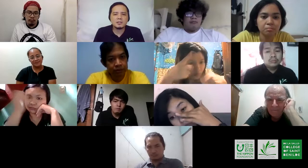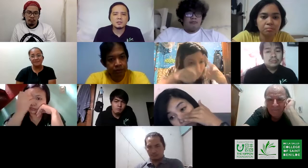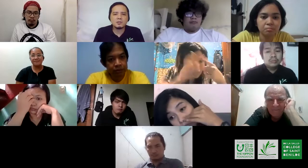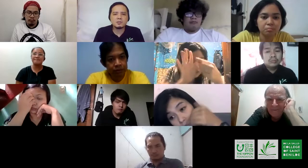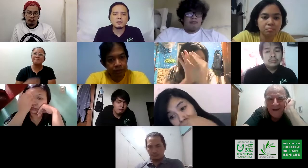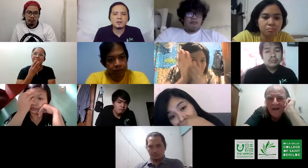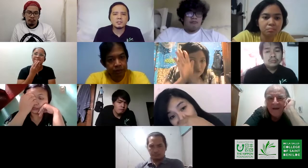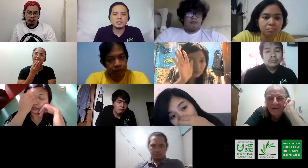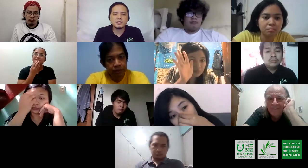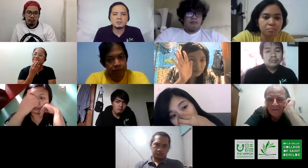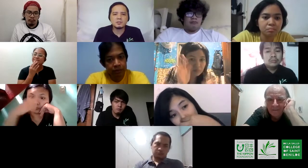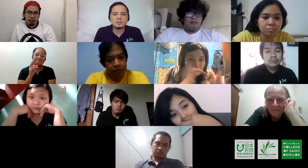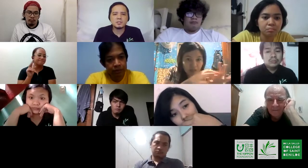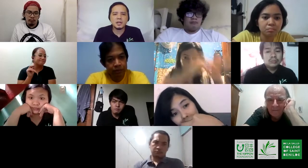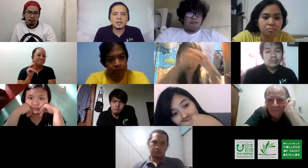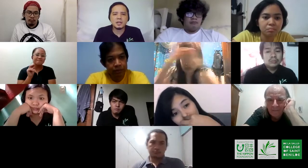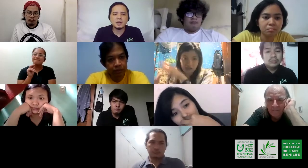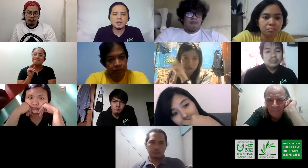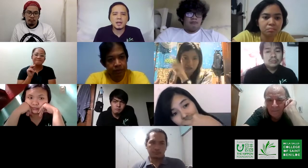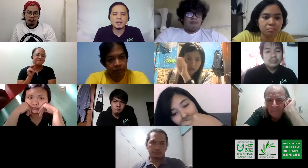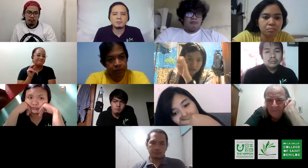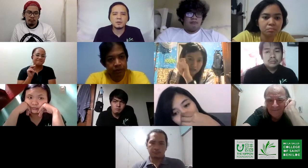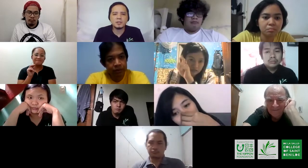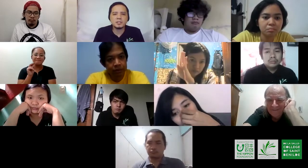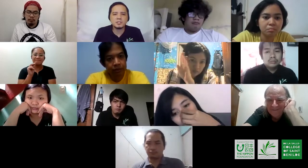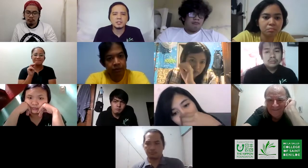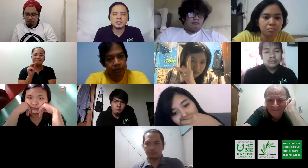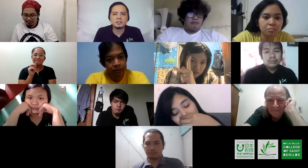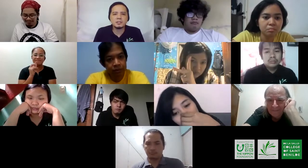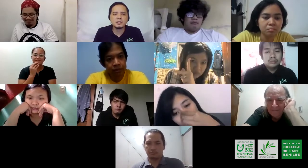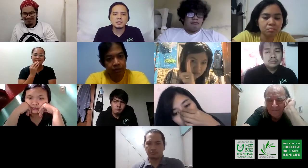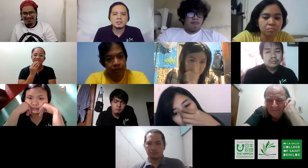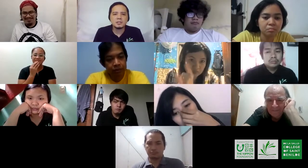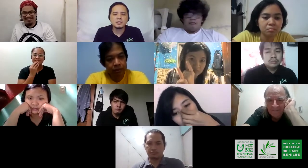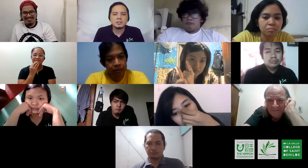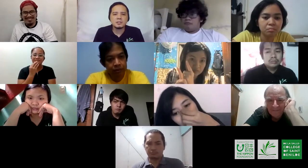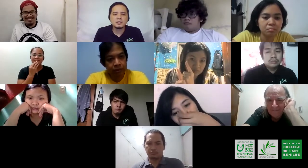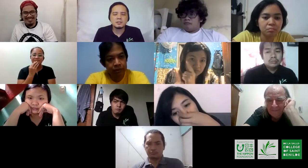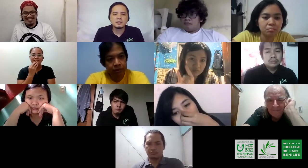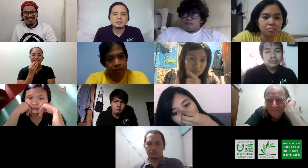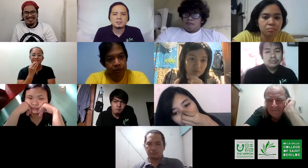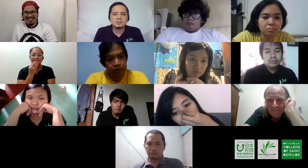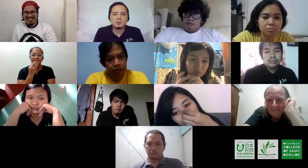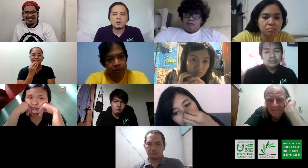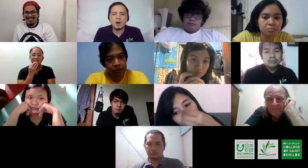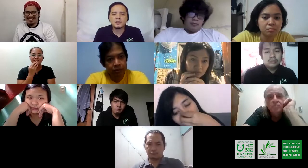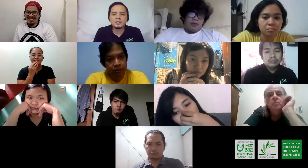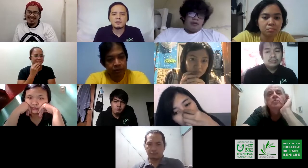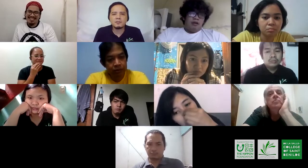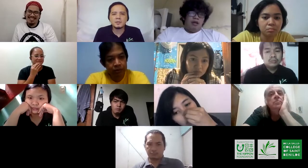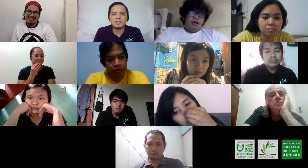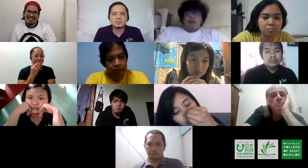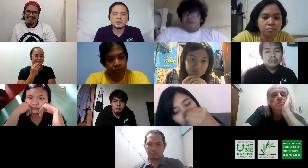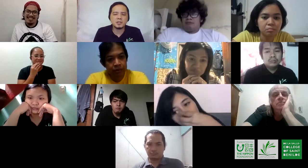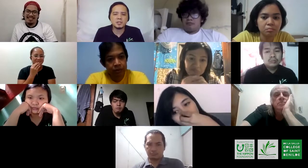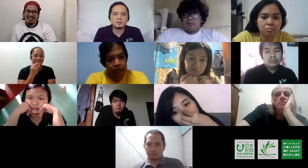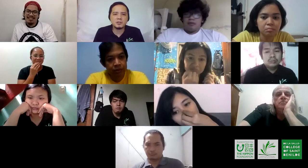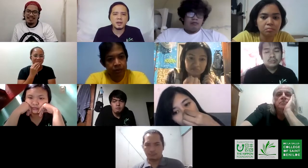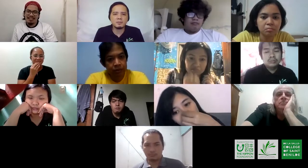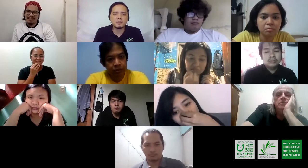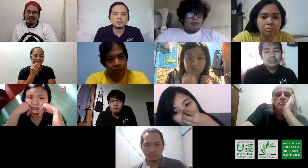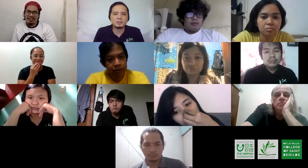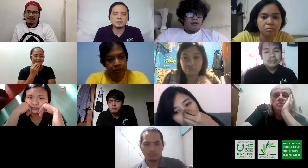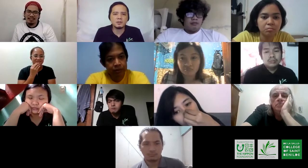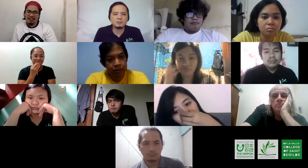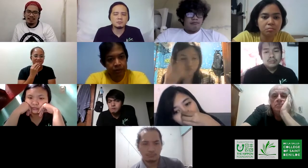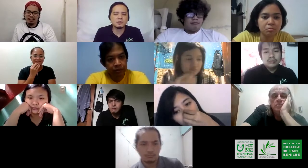No. Those various issues like the hand orientation. So all the stuff from the textbook into the